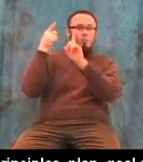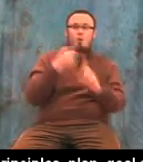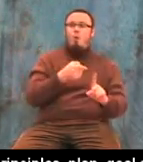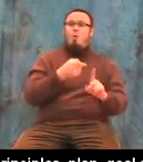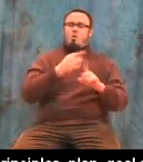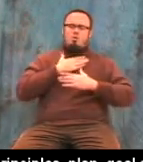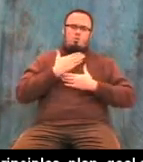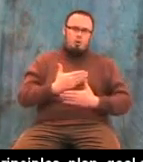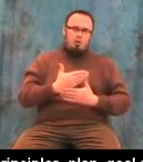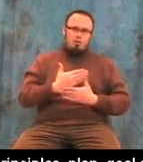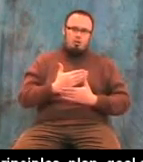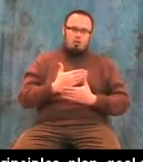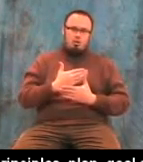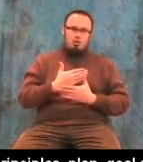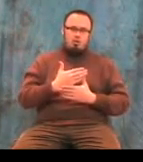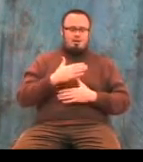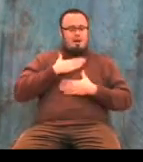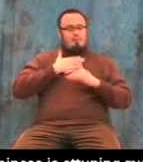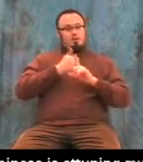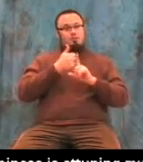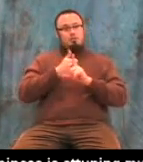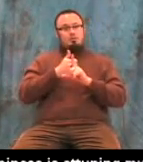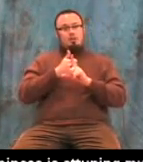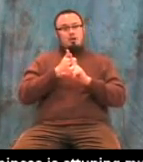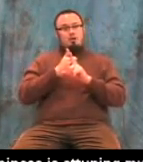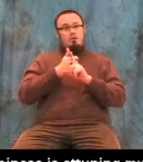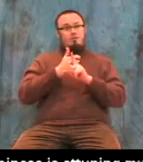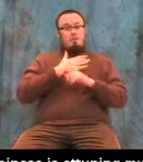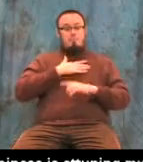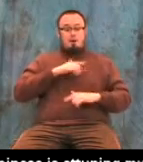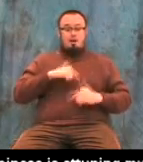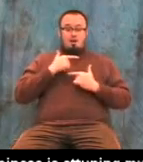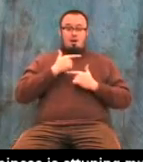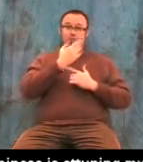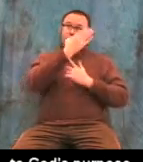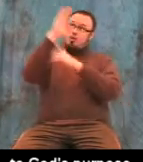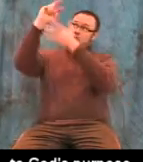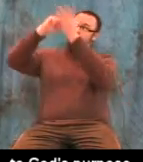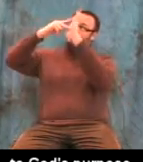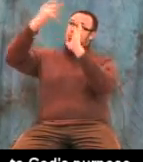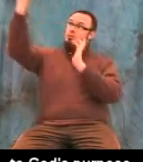goal, and will. Happiness is attuning my life to God's purpose,